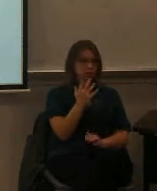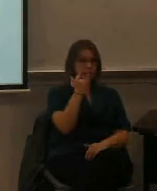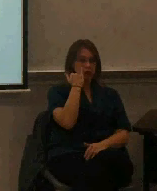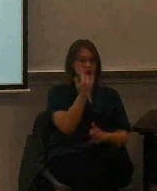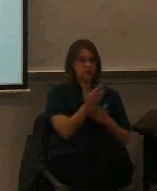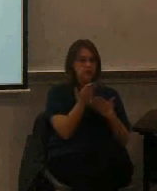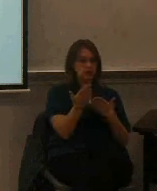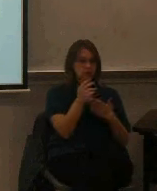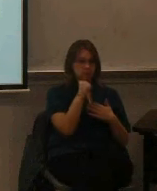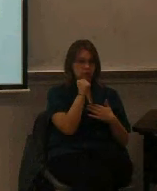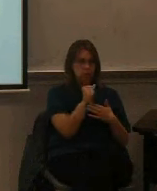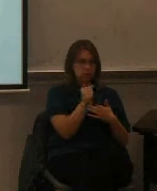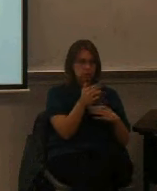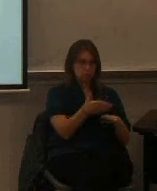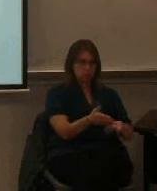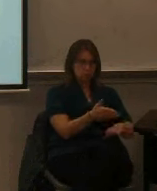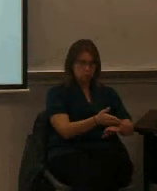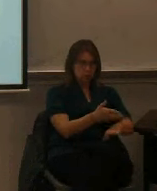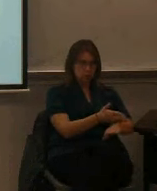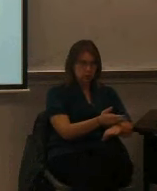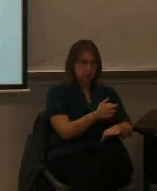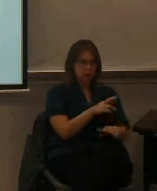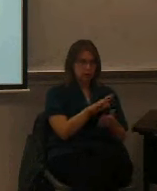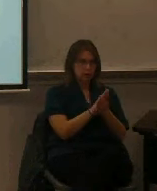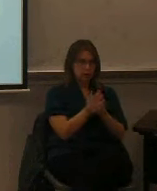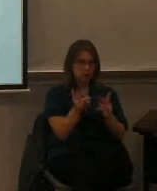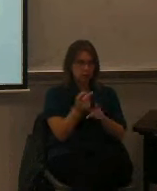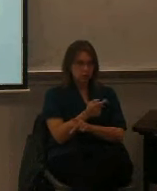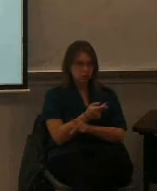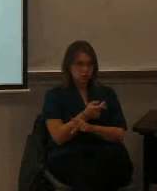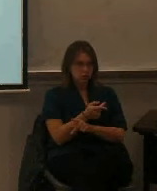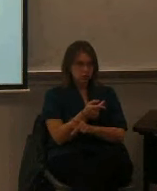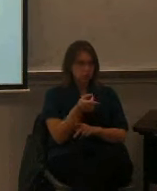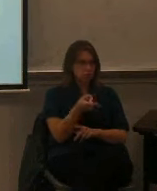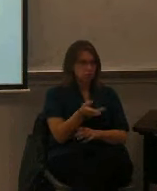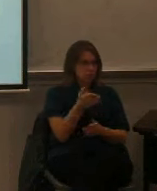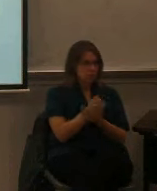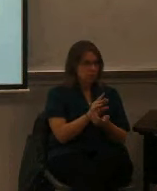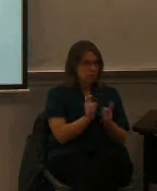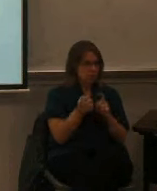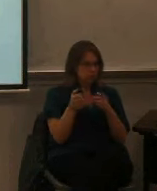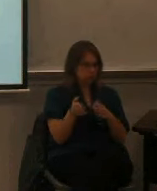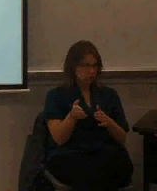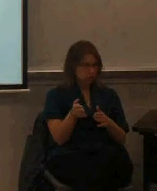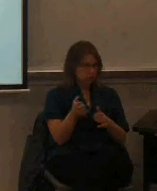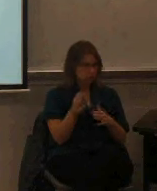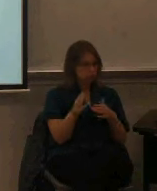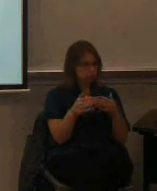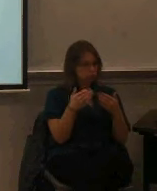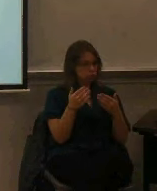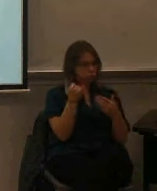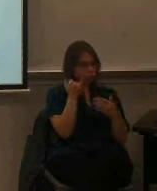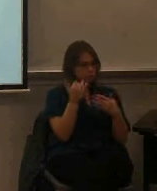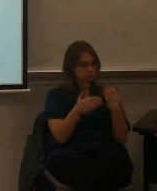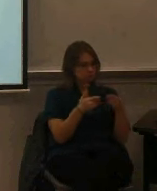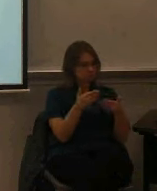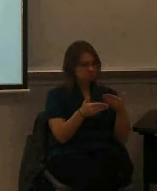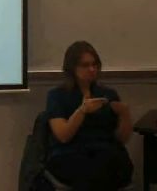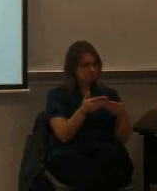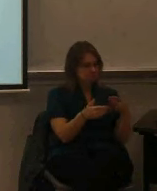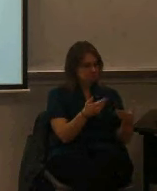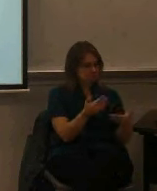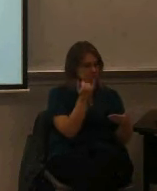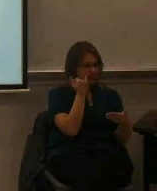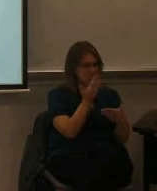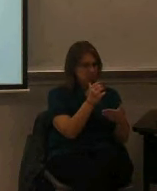if things aren't getting better or getting worse, you stop and change direction. So you go for a while, and if things aren't getting better or